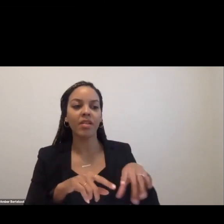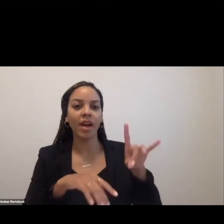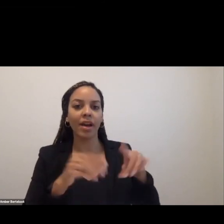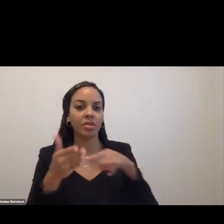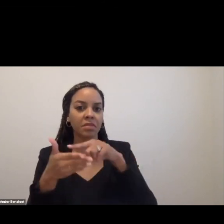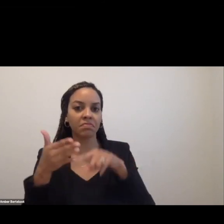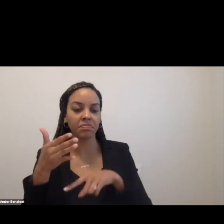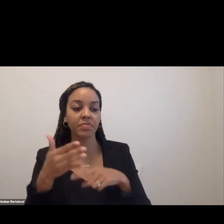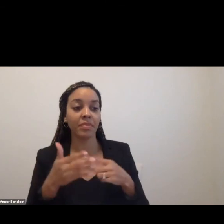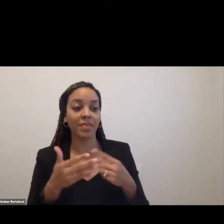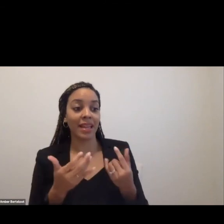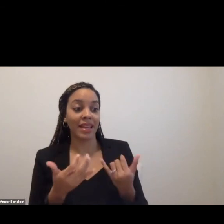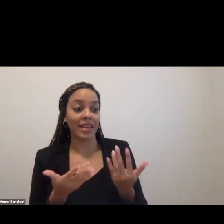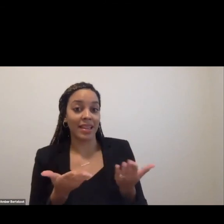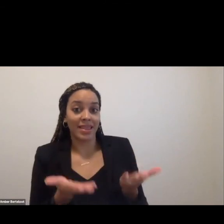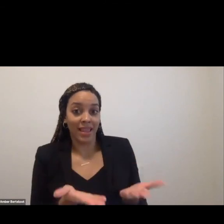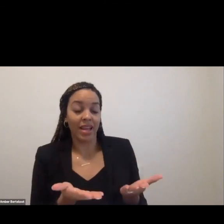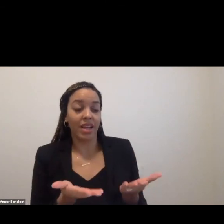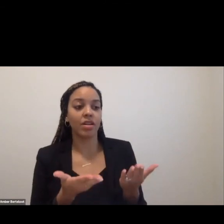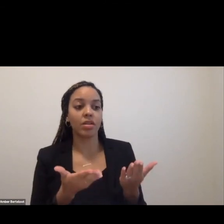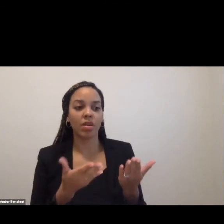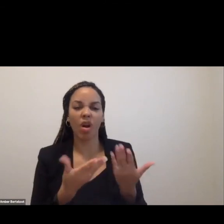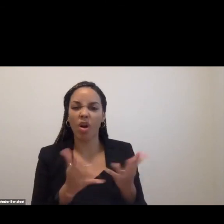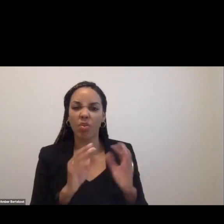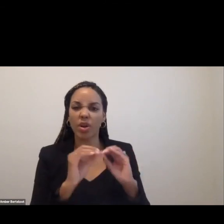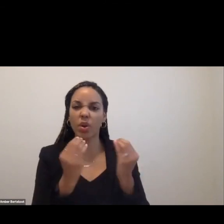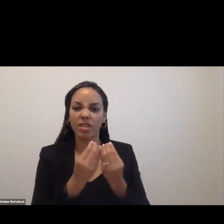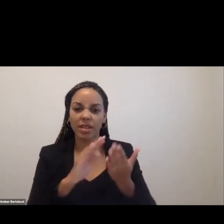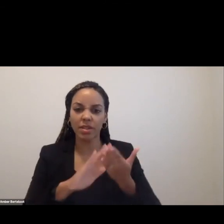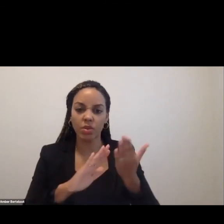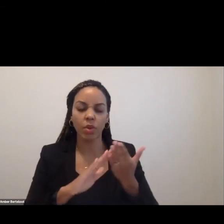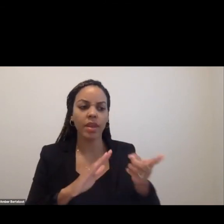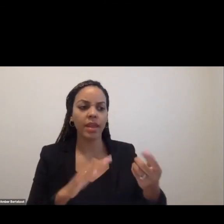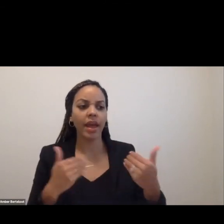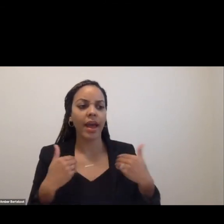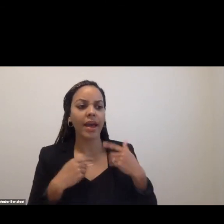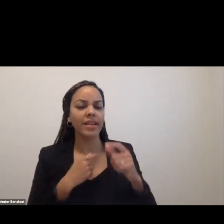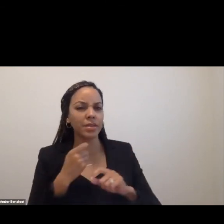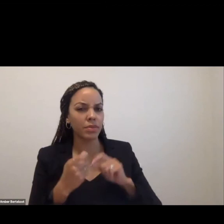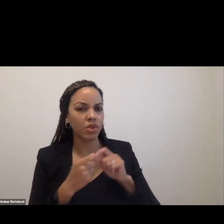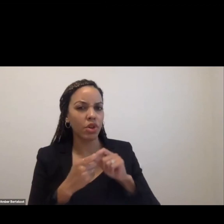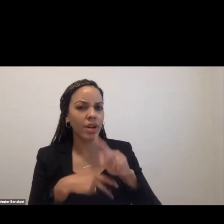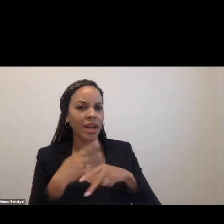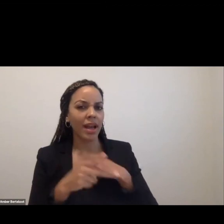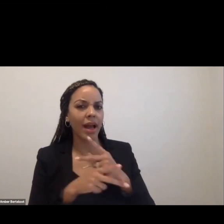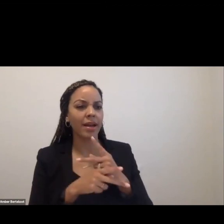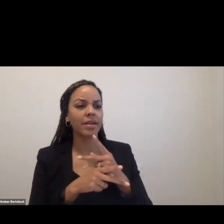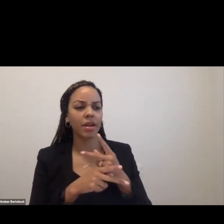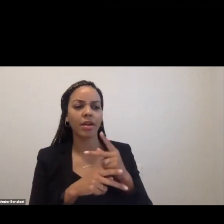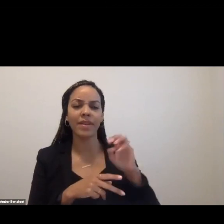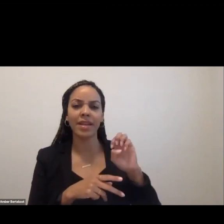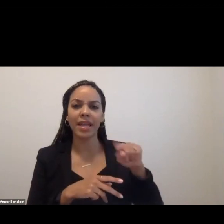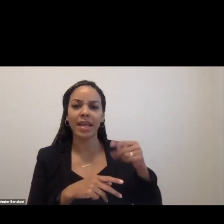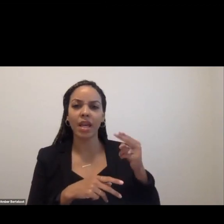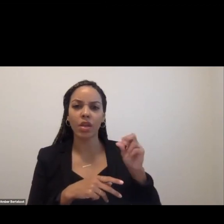existing organizations that had adopted a certain kind of ethos to provide workspace